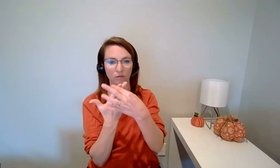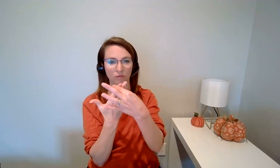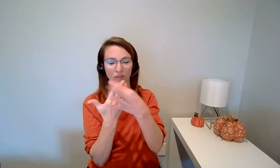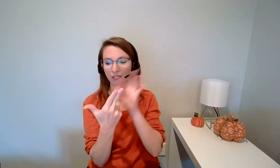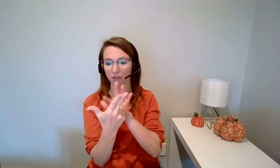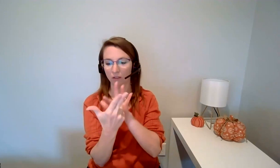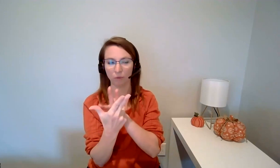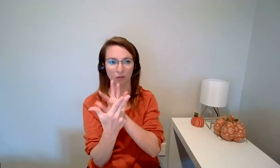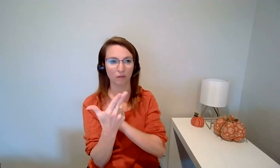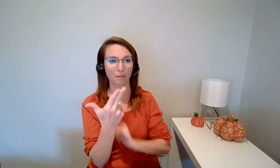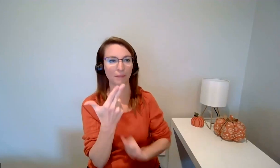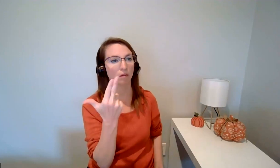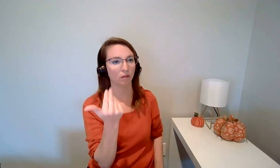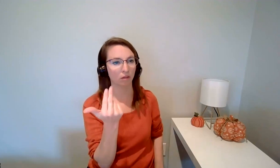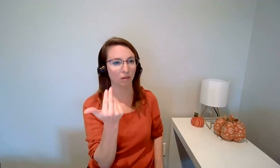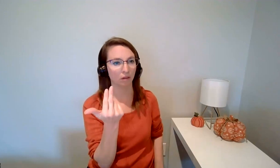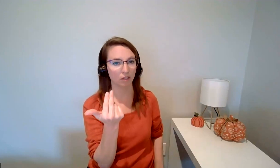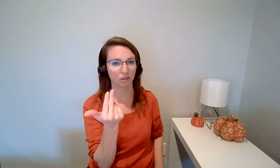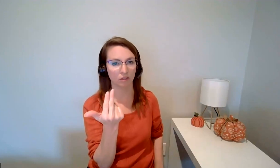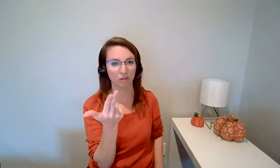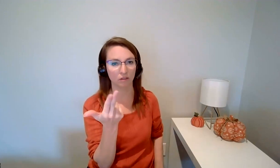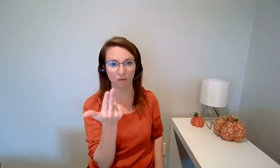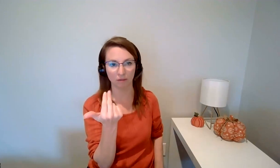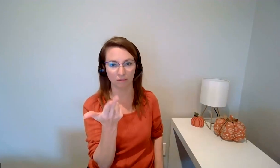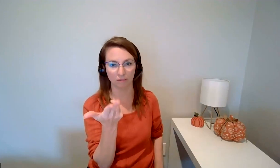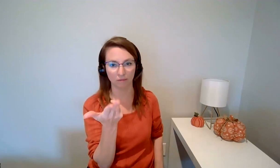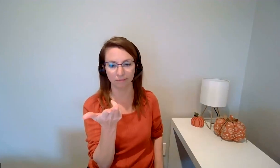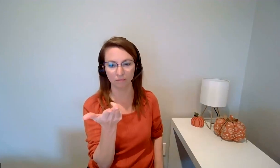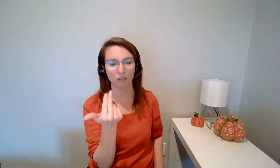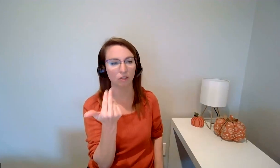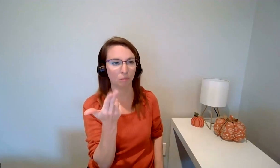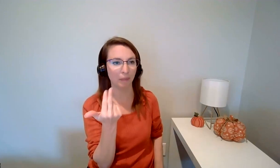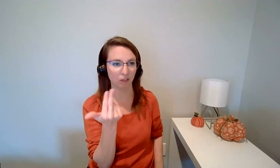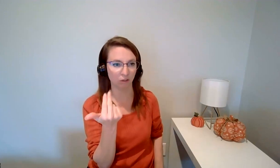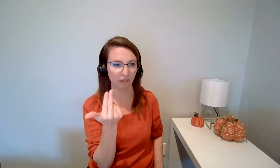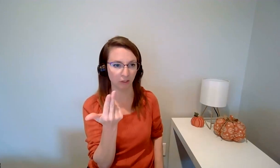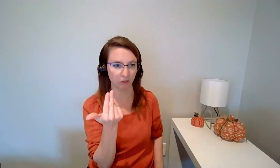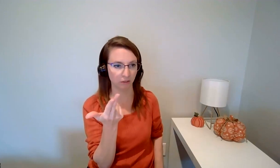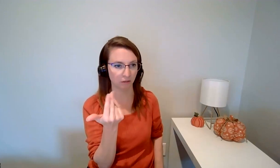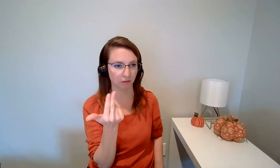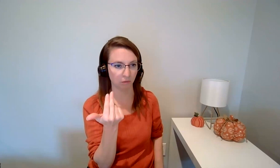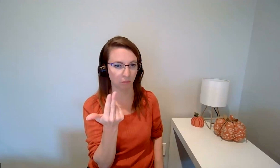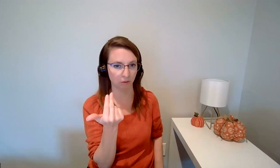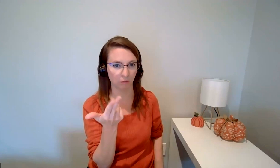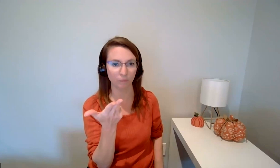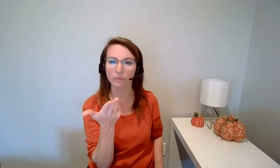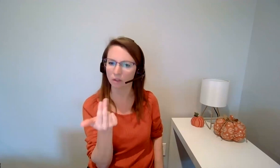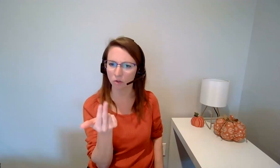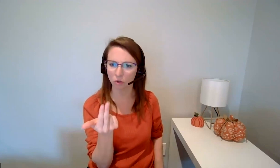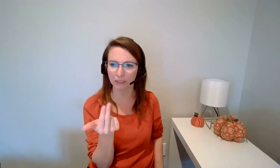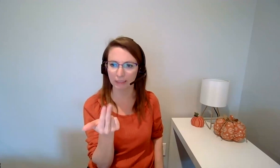fingers together, bring your thumb out, and just do just bend your fingers towards you.